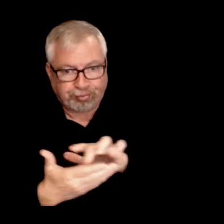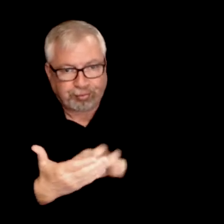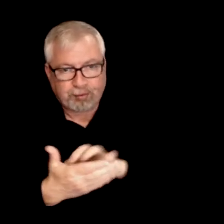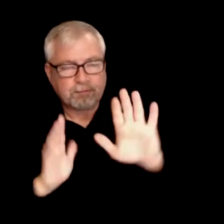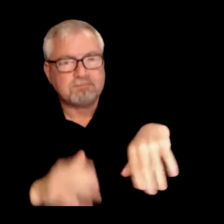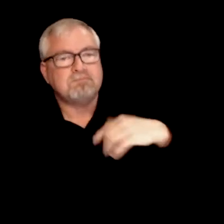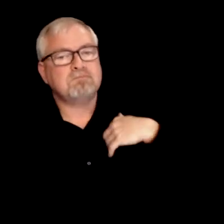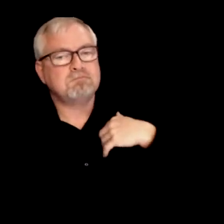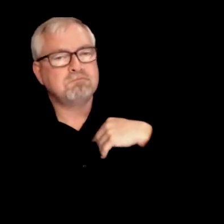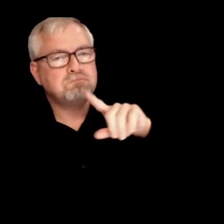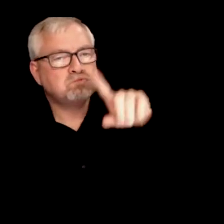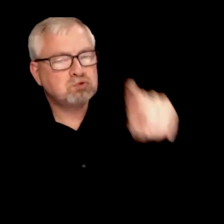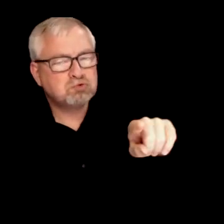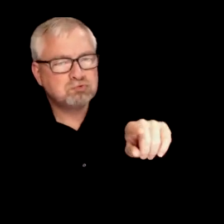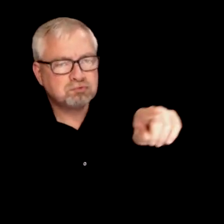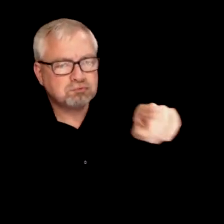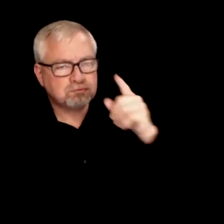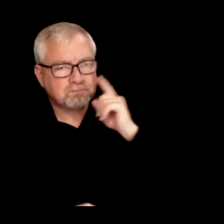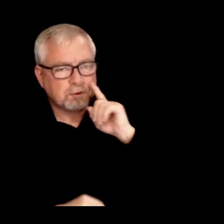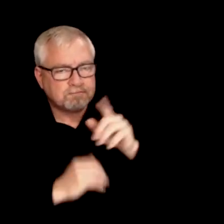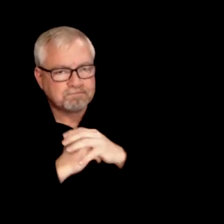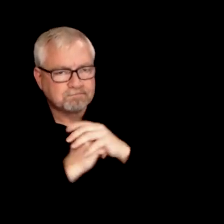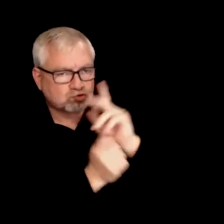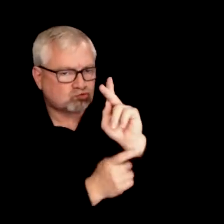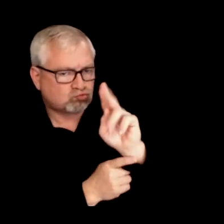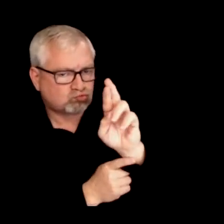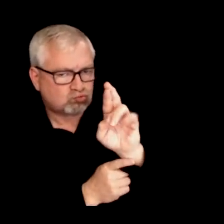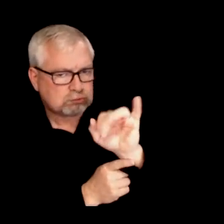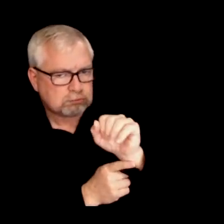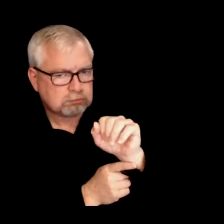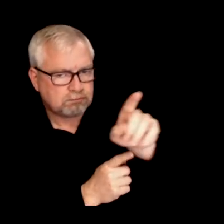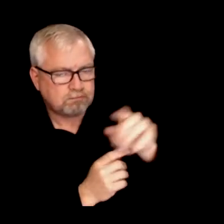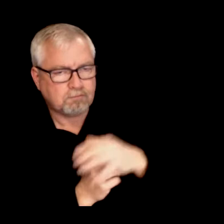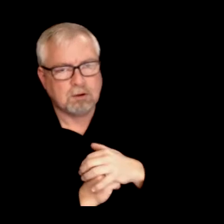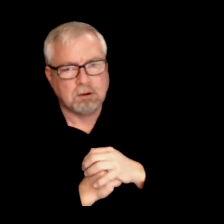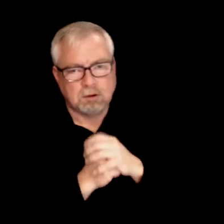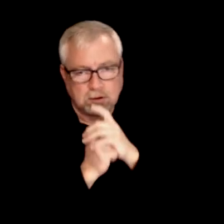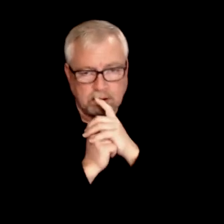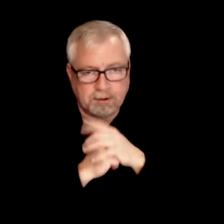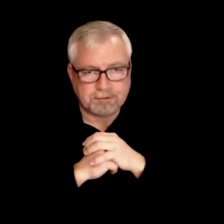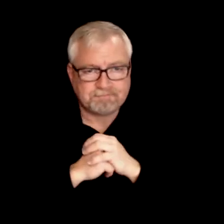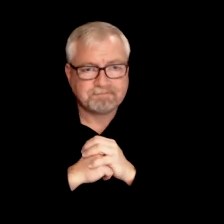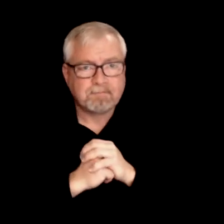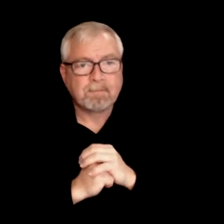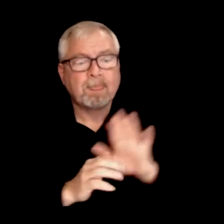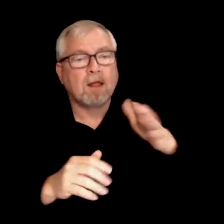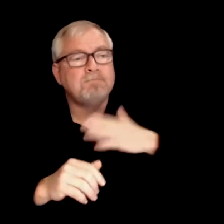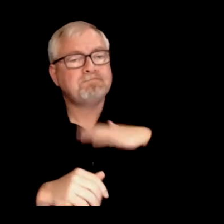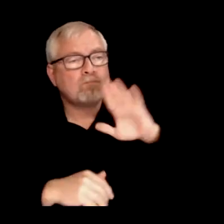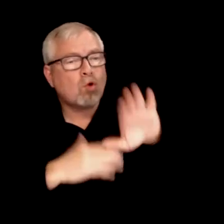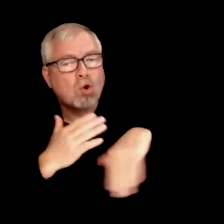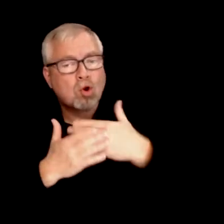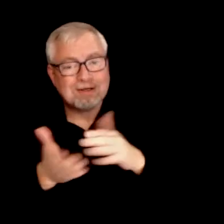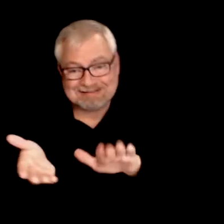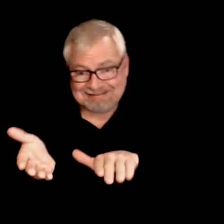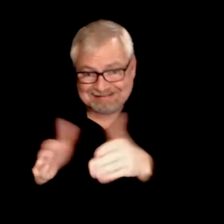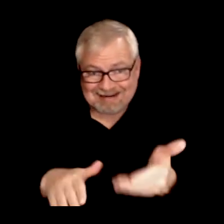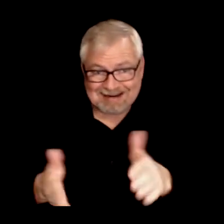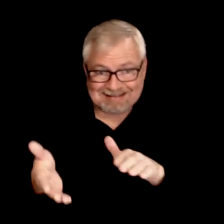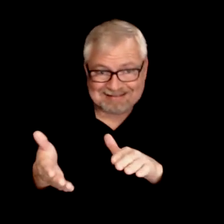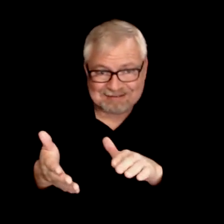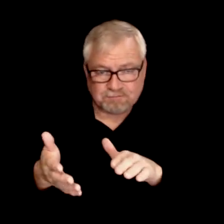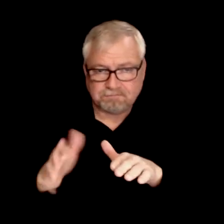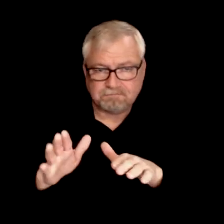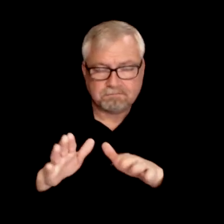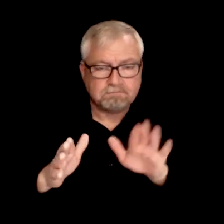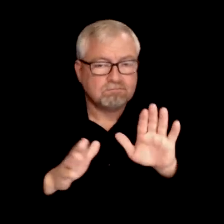Director Erzman. On the 11,578, those were as of yesterday in the morning or the evening, or what time,